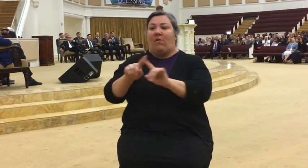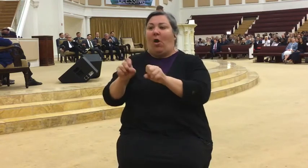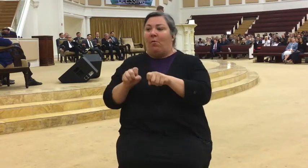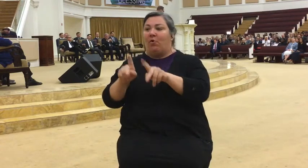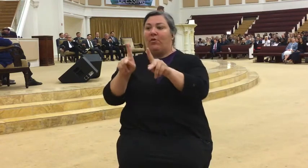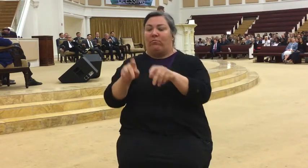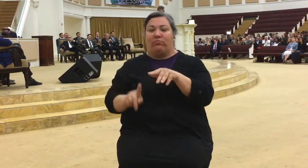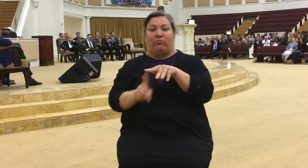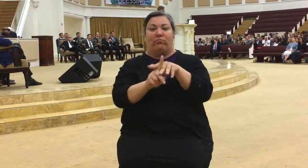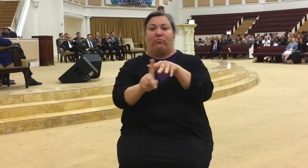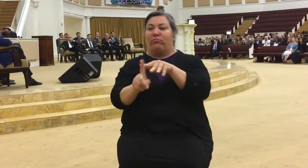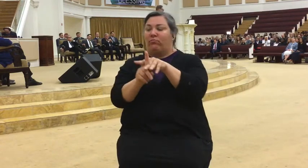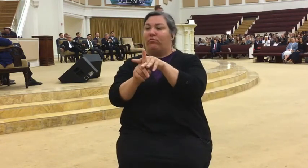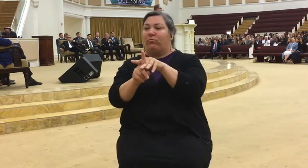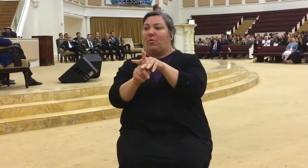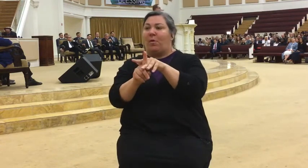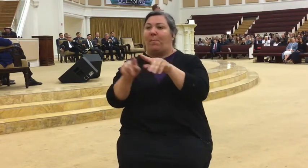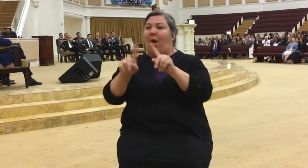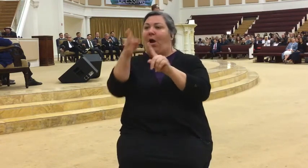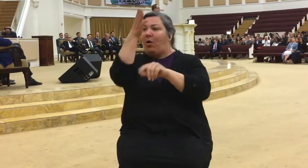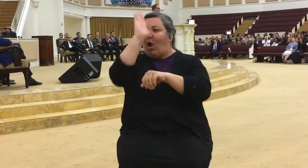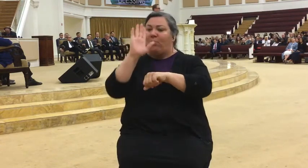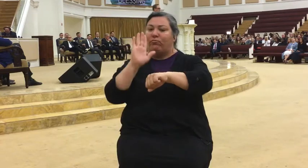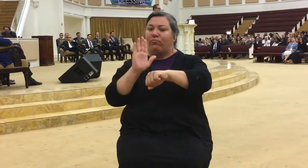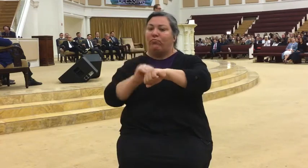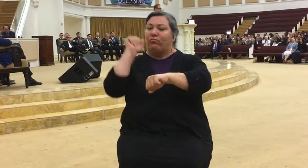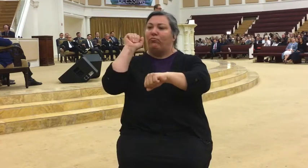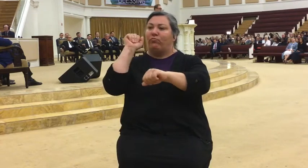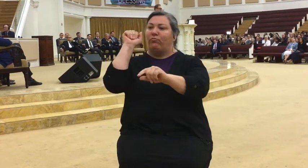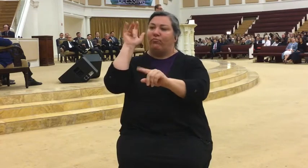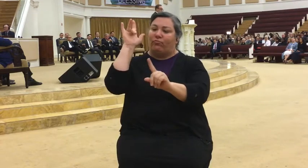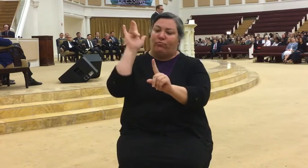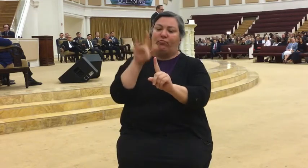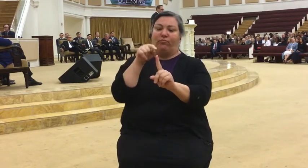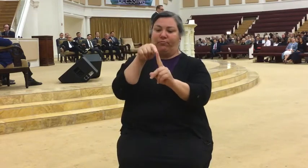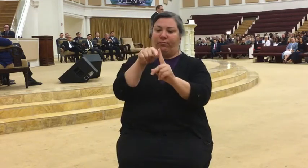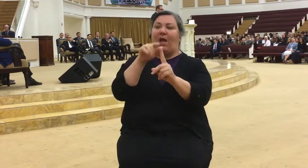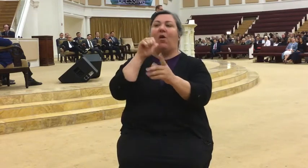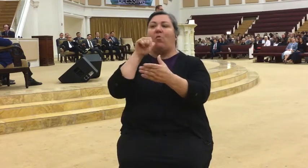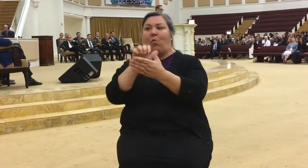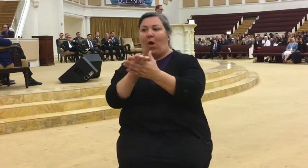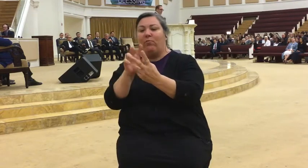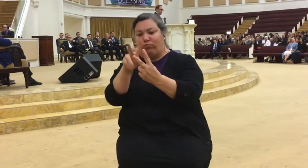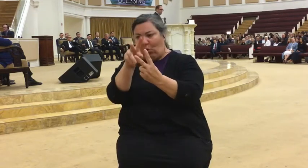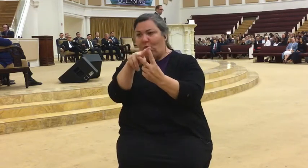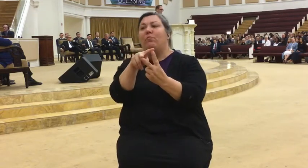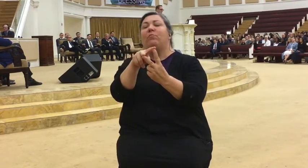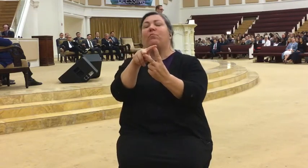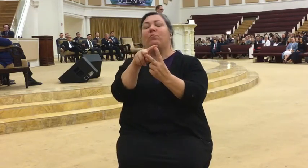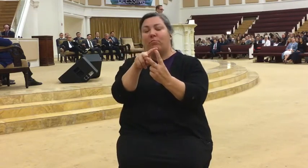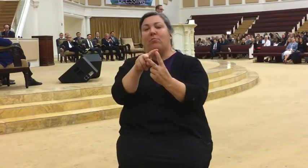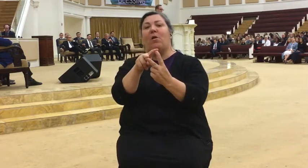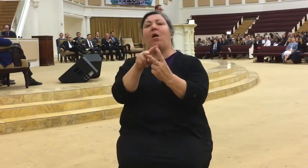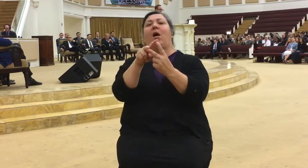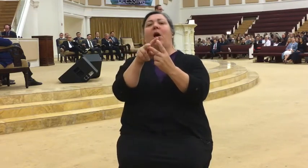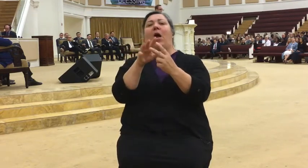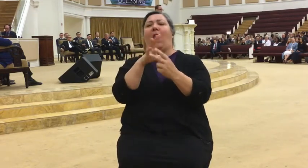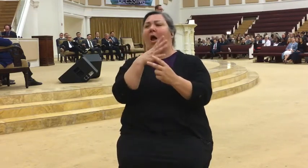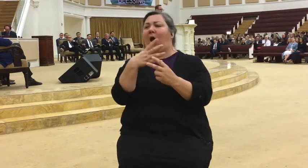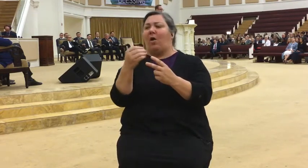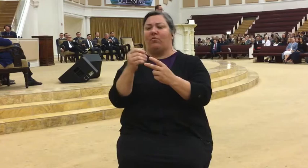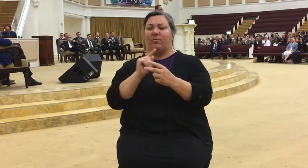And the call of God was heavily upon he and his wife. And through a series